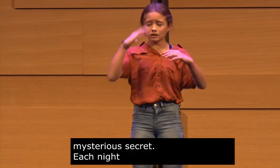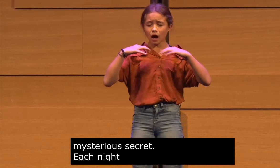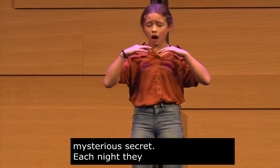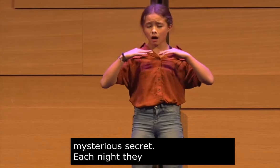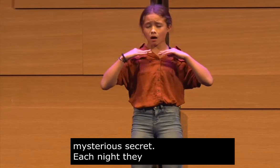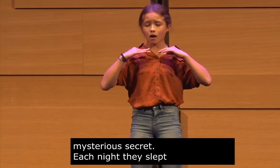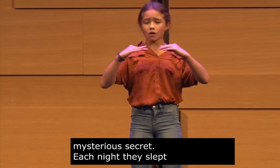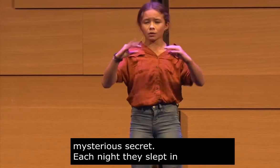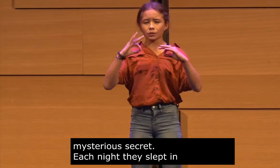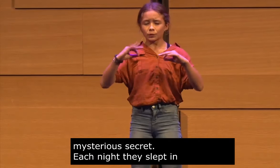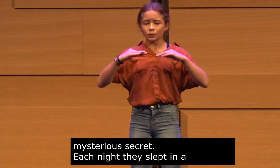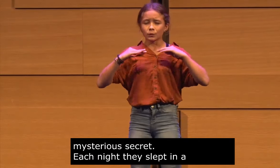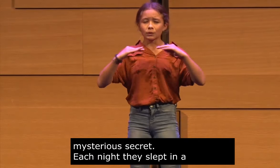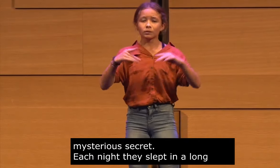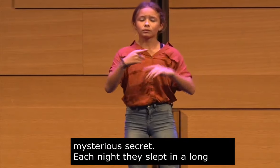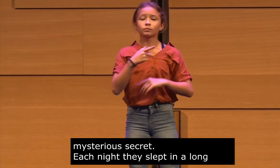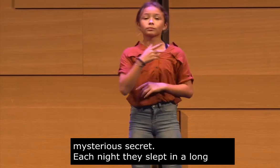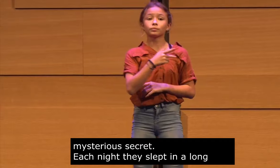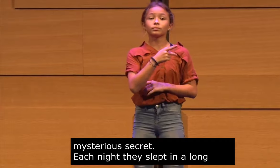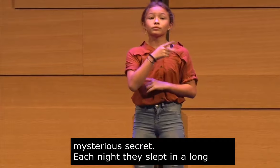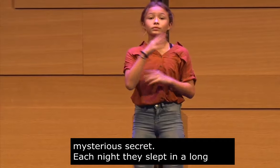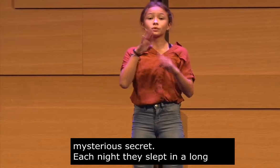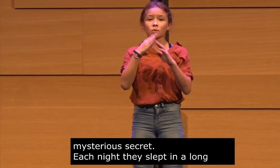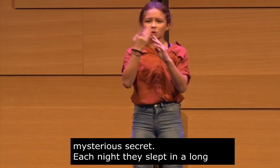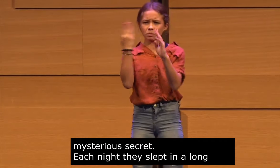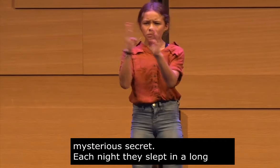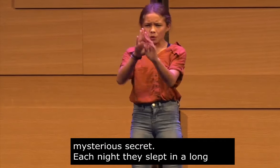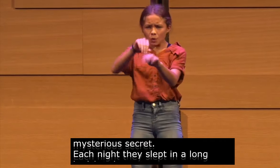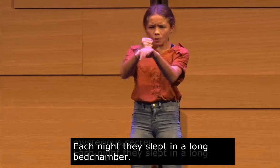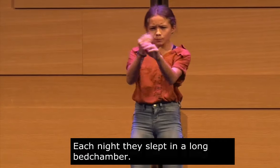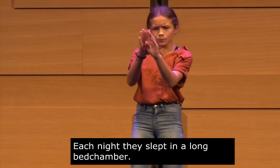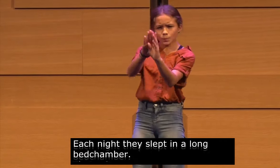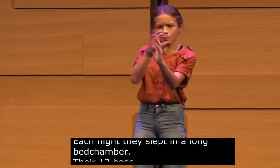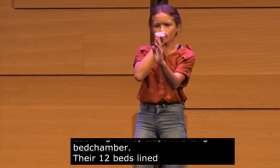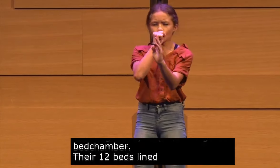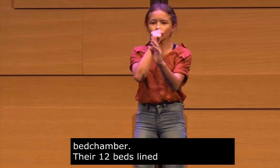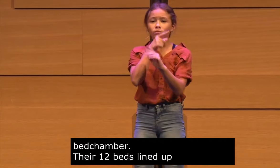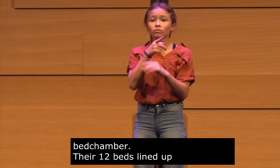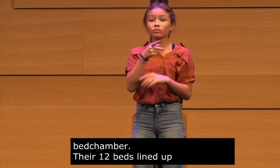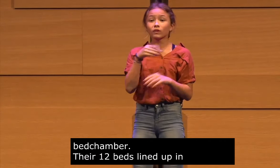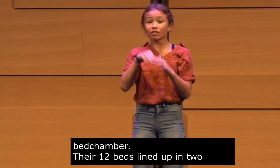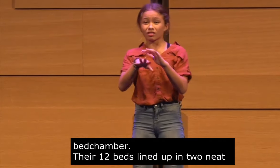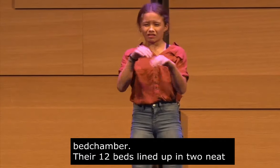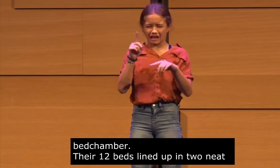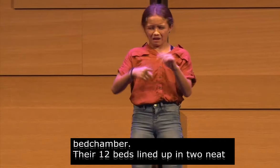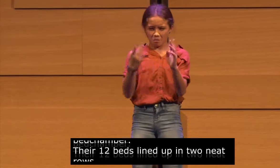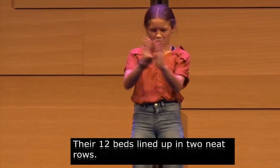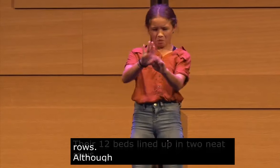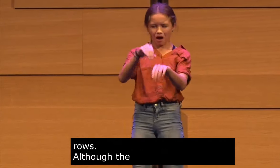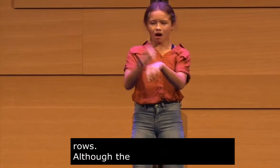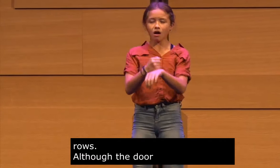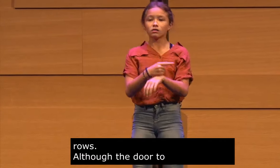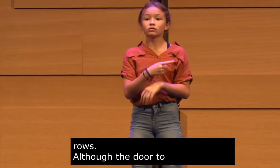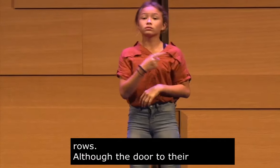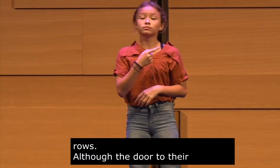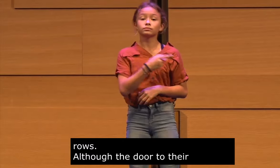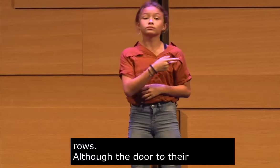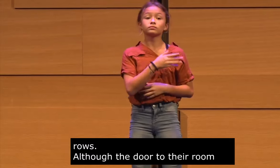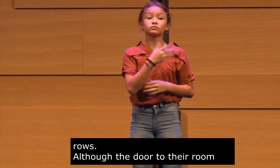Each night, they slept in a long bedchamber, their 12 beds lined up in two neat rows. Although the door to their room was